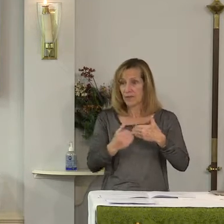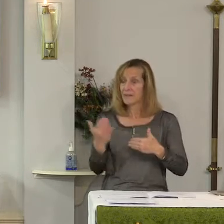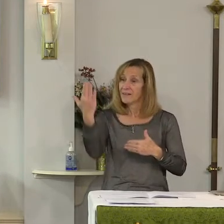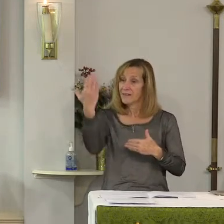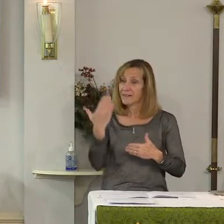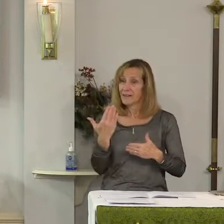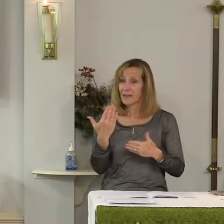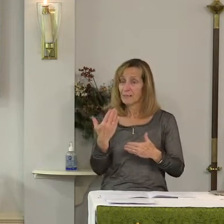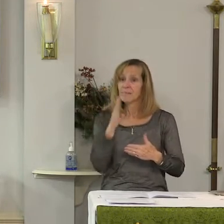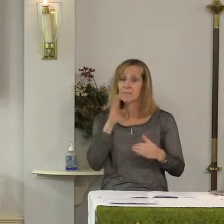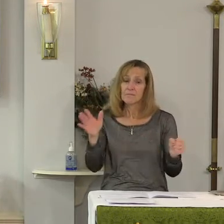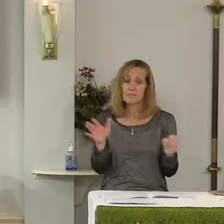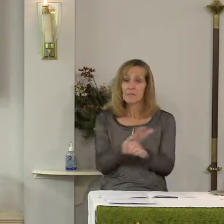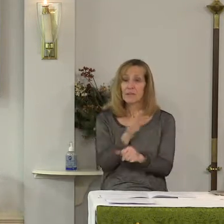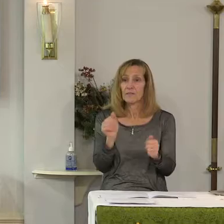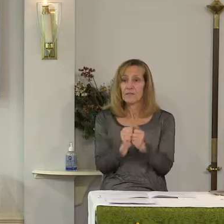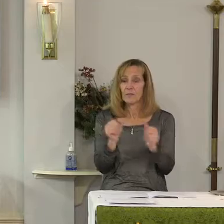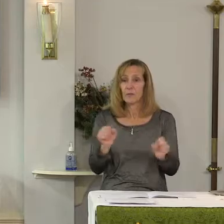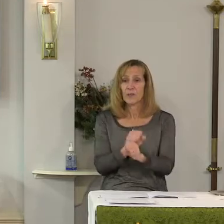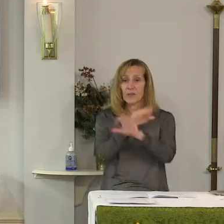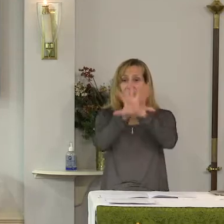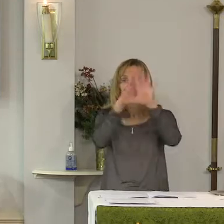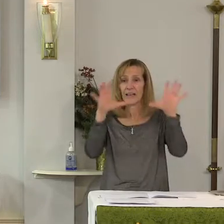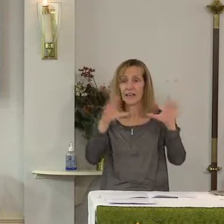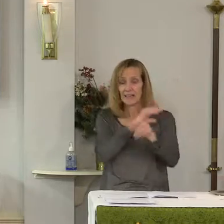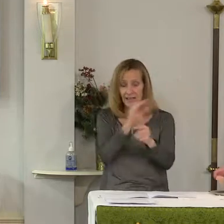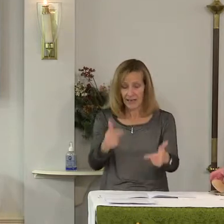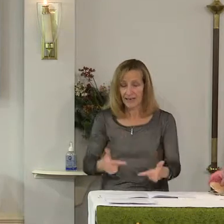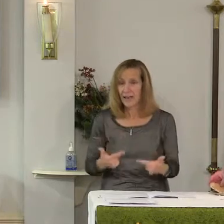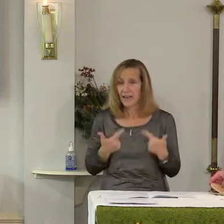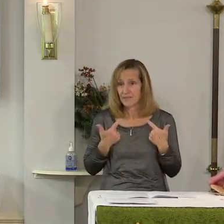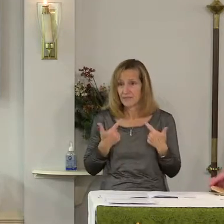Come, be filled with light and life.